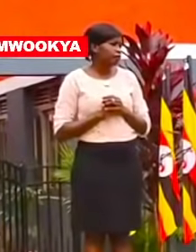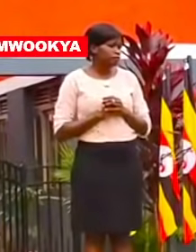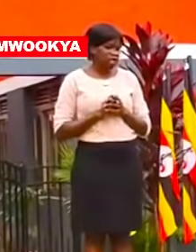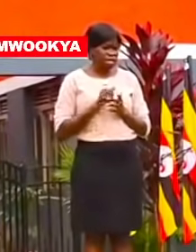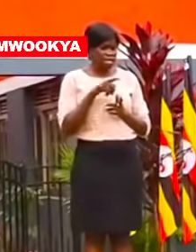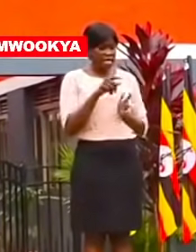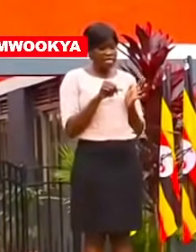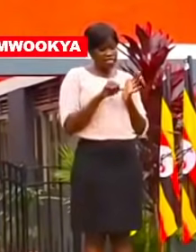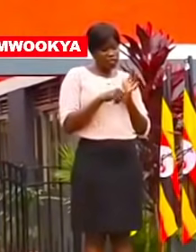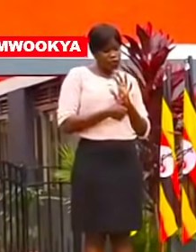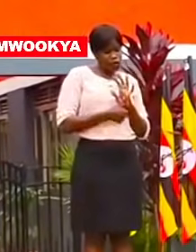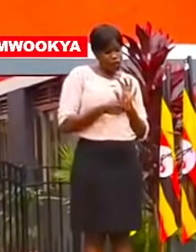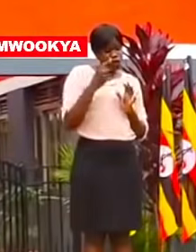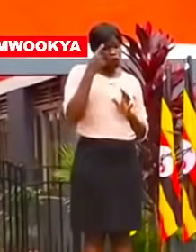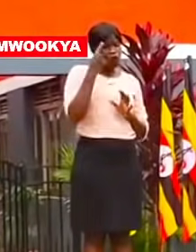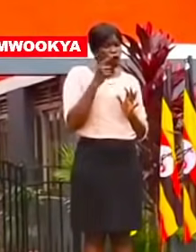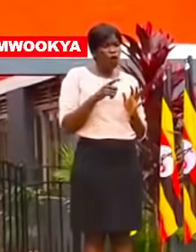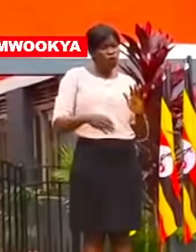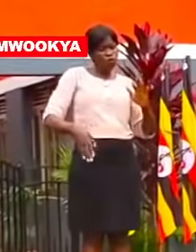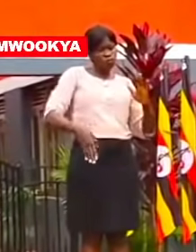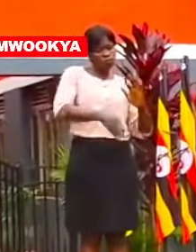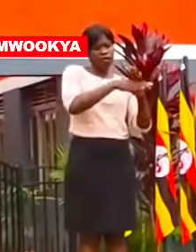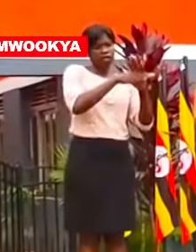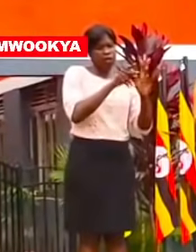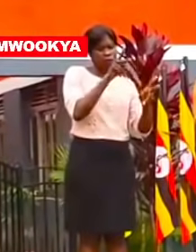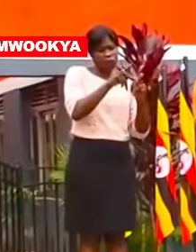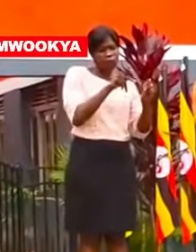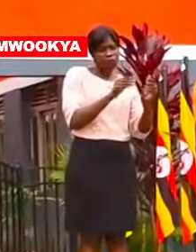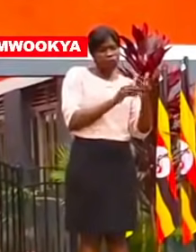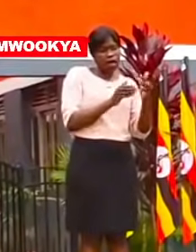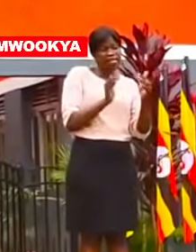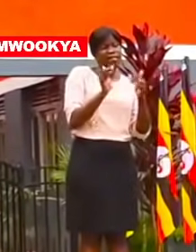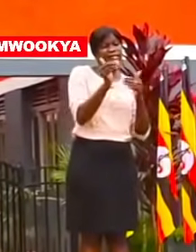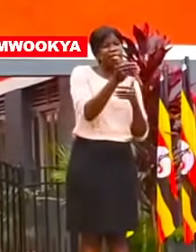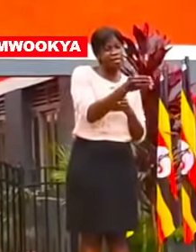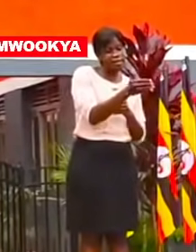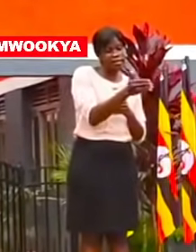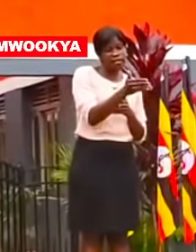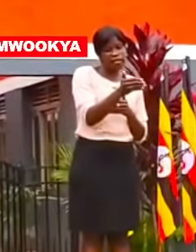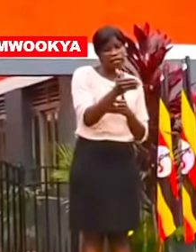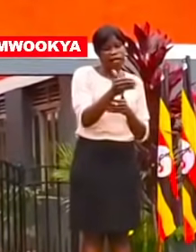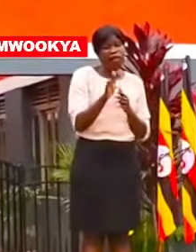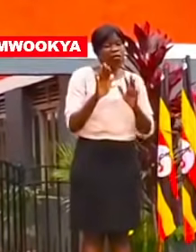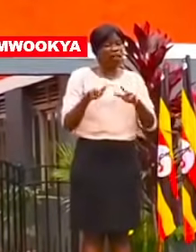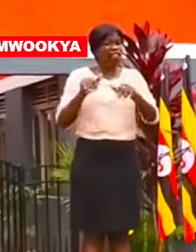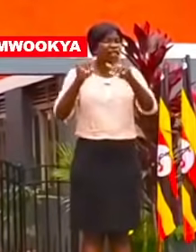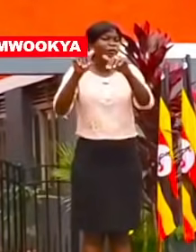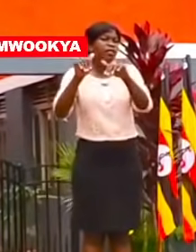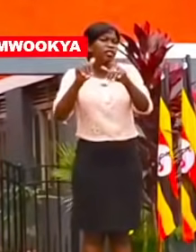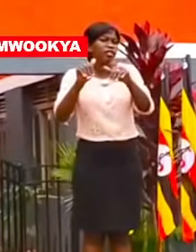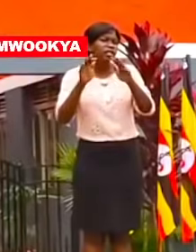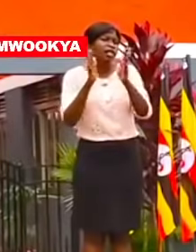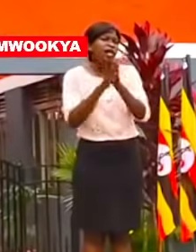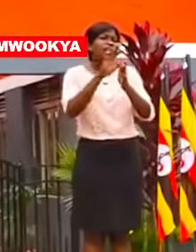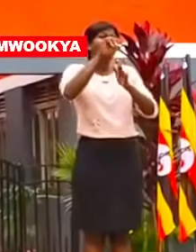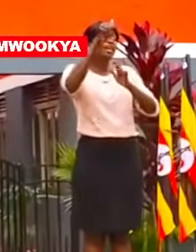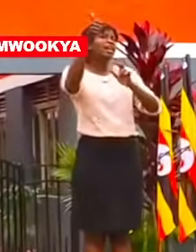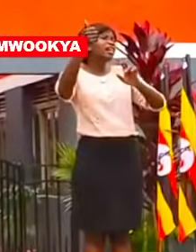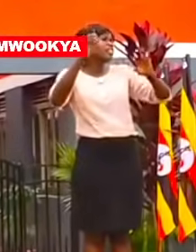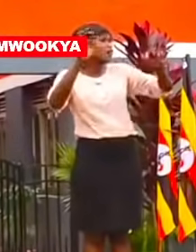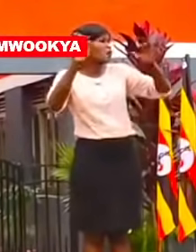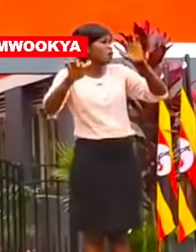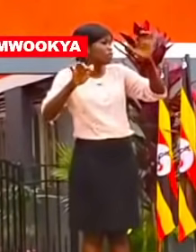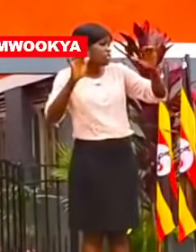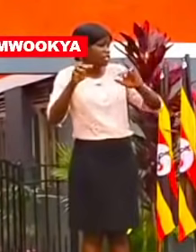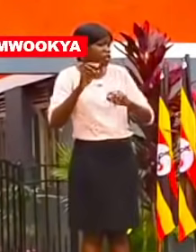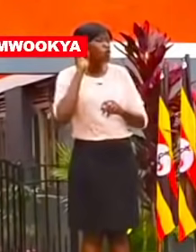Ensonga eno ey'ekiragiro ekyateekeddwawo ow'ekitiibwa Deputy Speaker tugenda gireeta ku floor ya Parliament